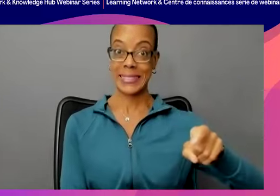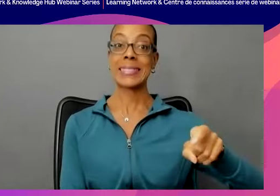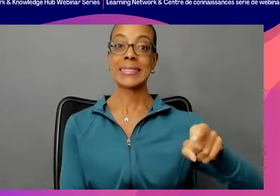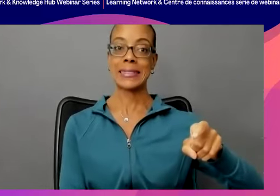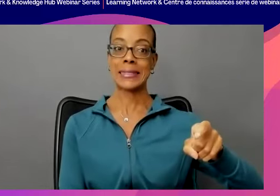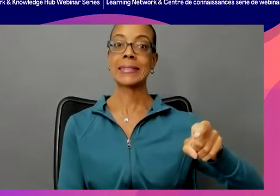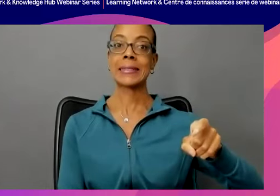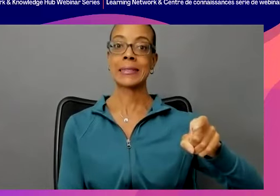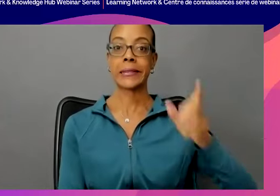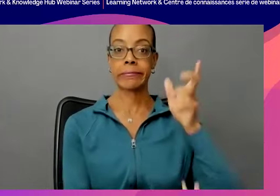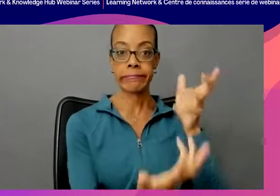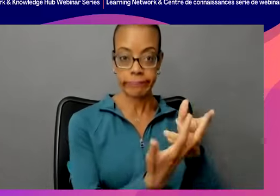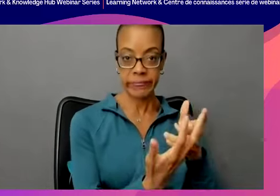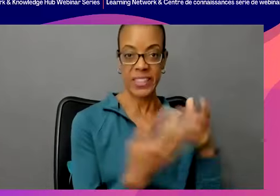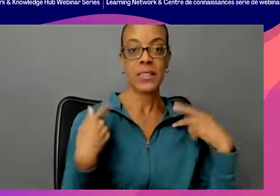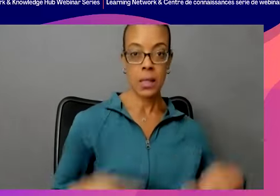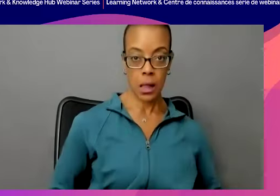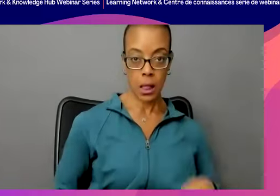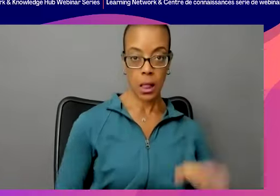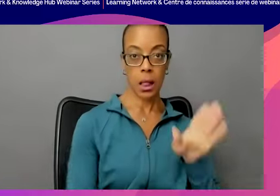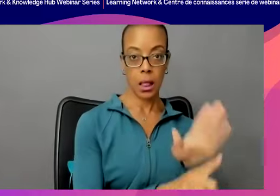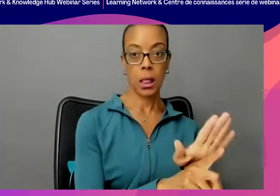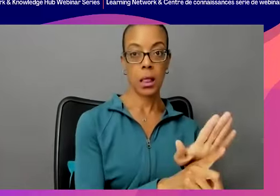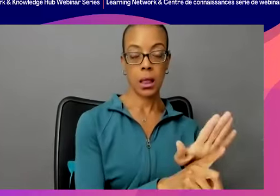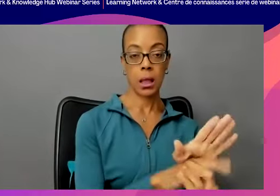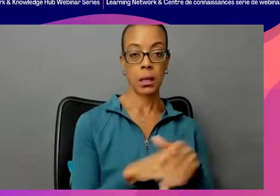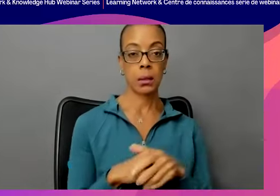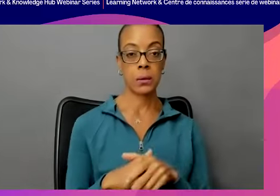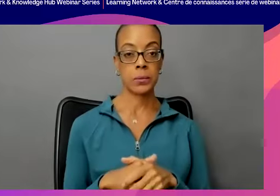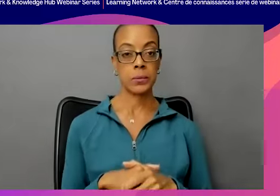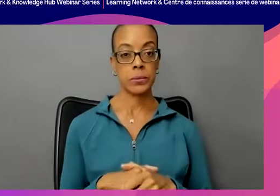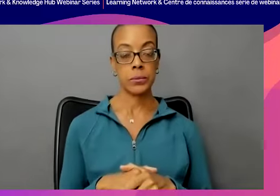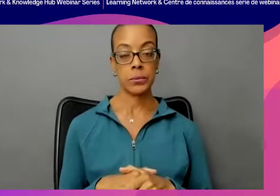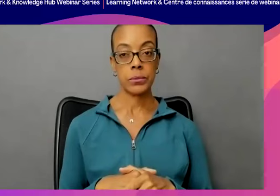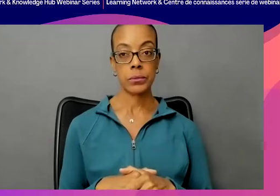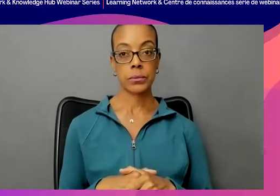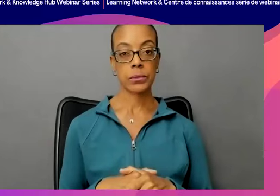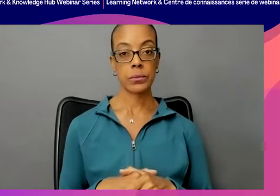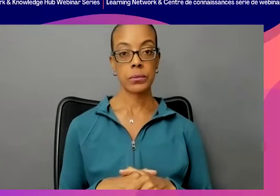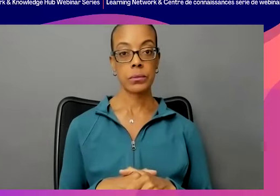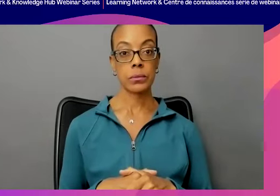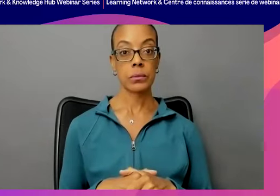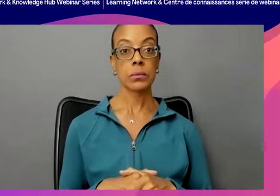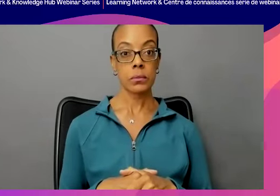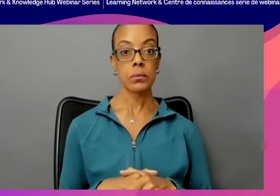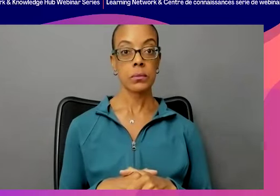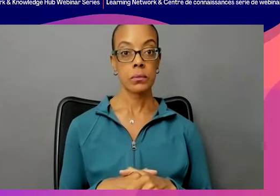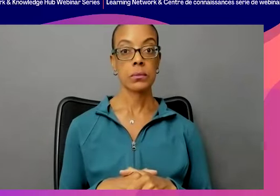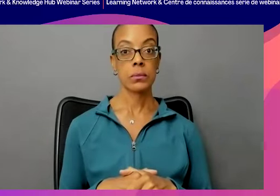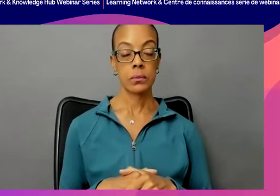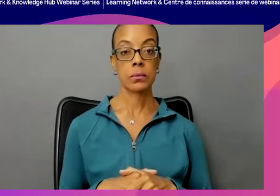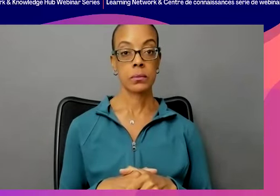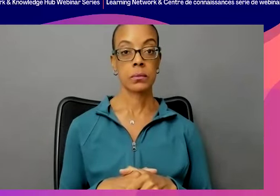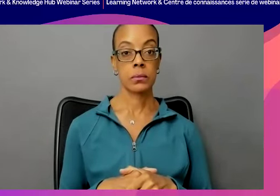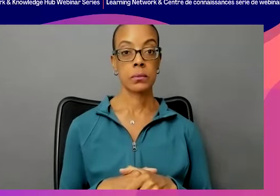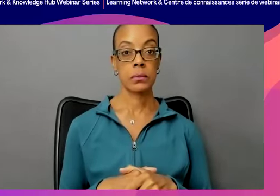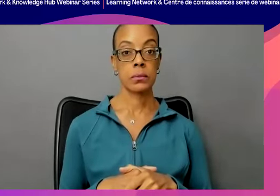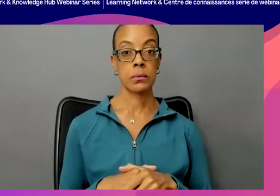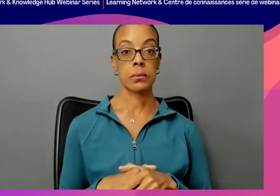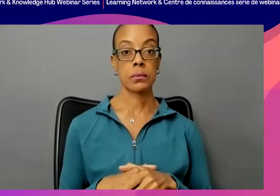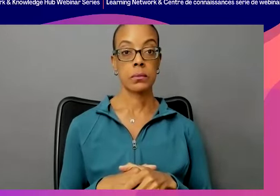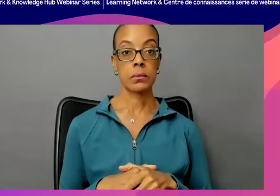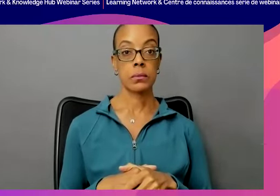physical aspect. um and if we look even farther, you can